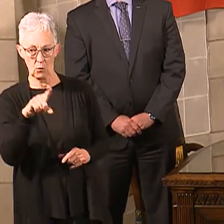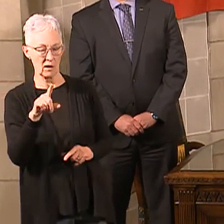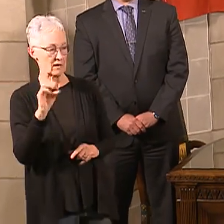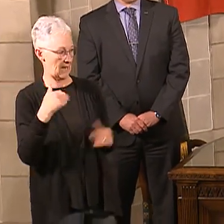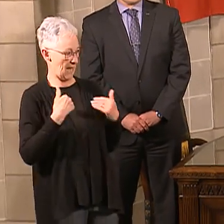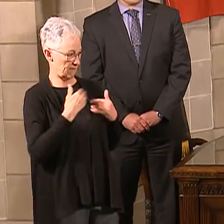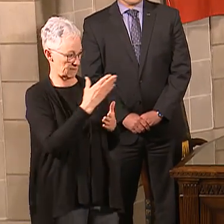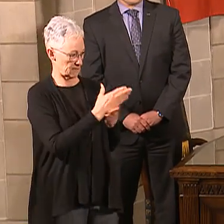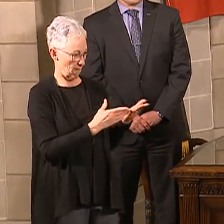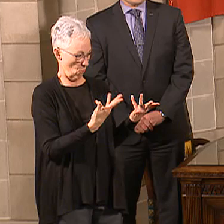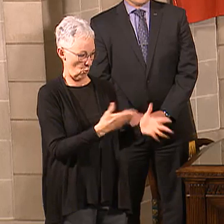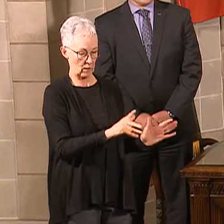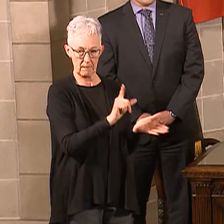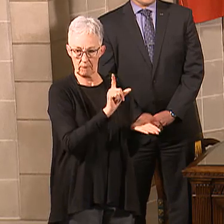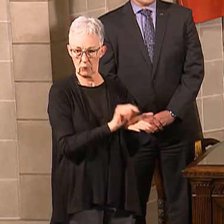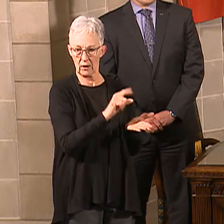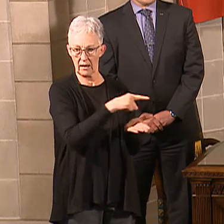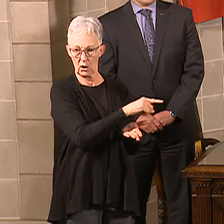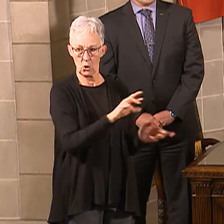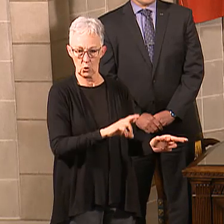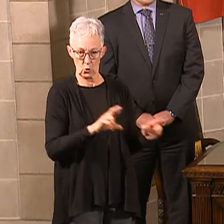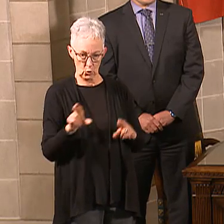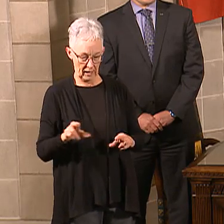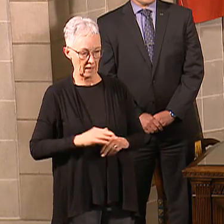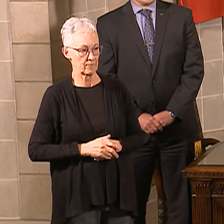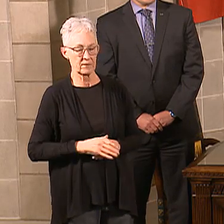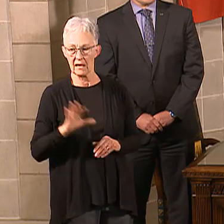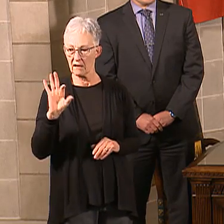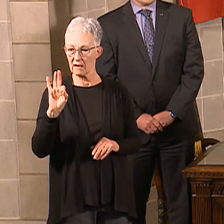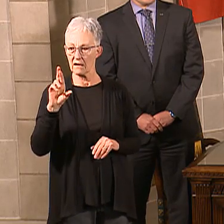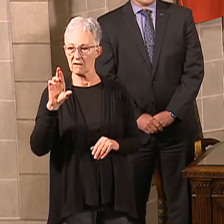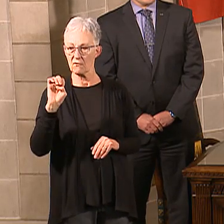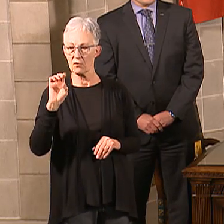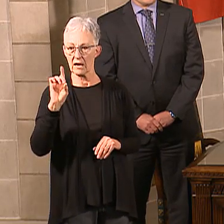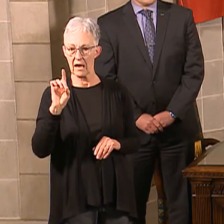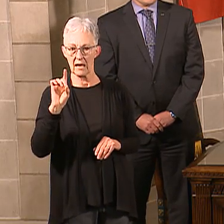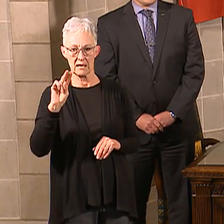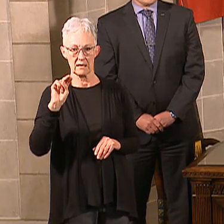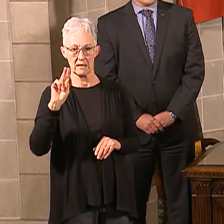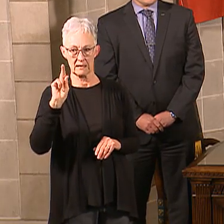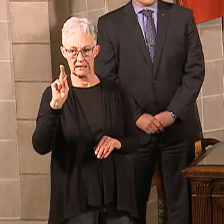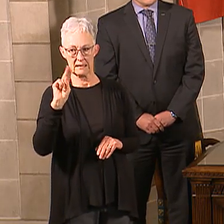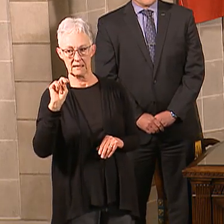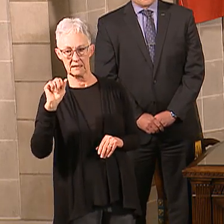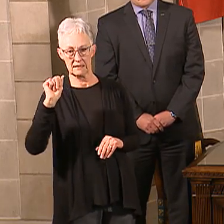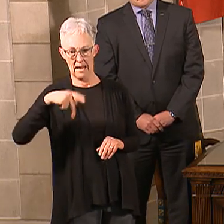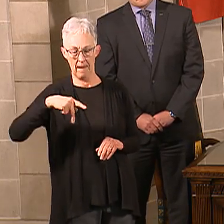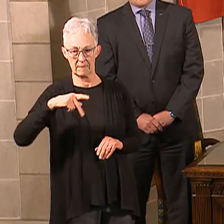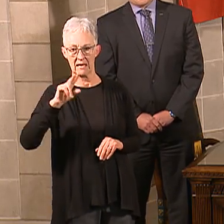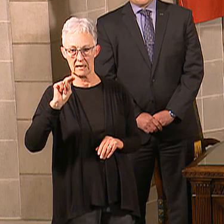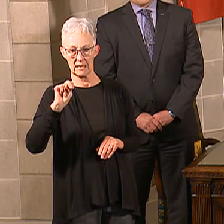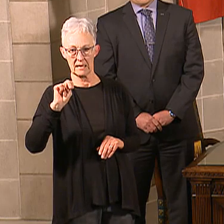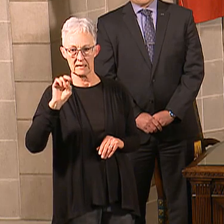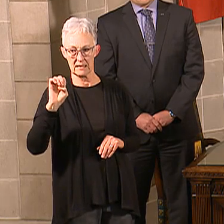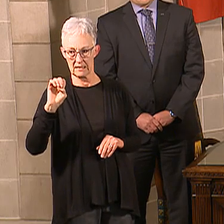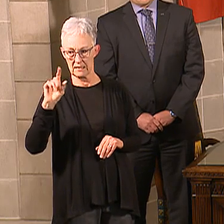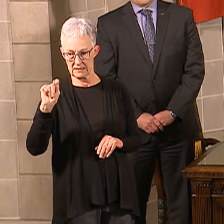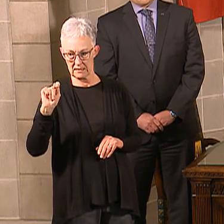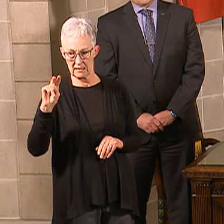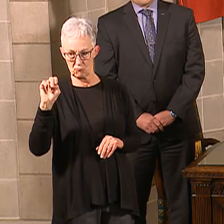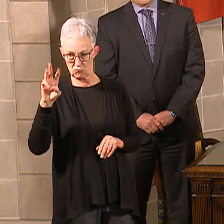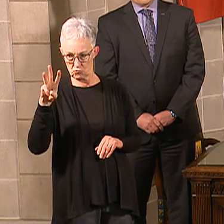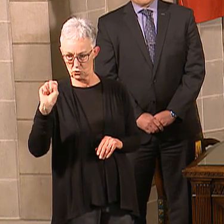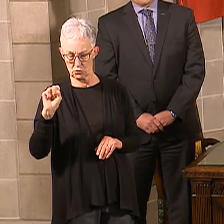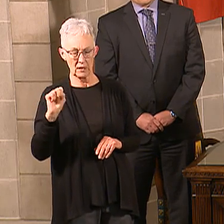questions here that I'm going to address. The first one is from Fred Knapp at NET News. What can you tell me about consideration being given